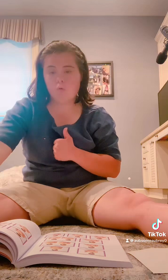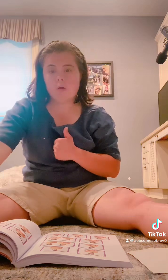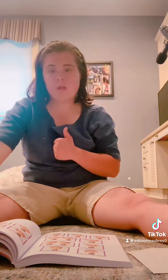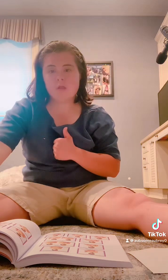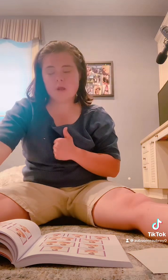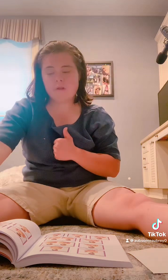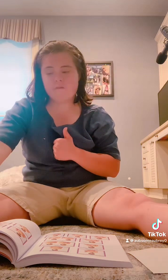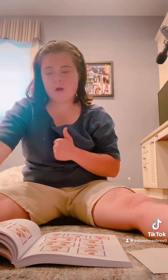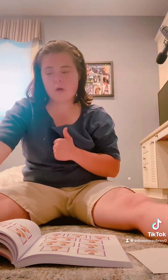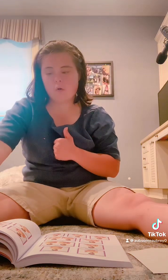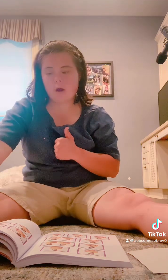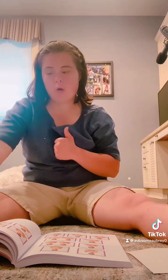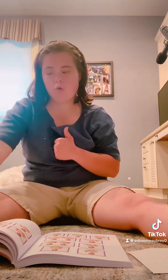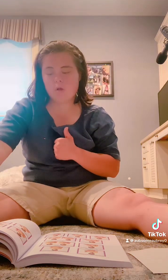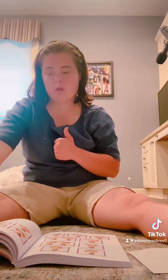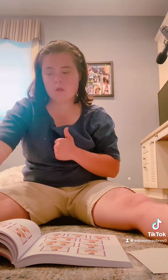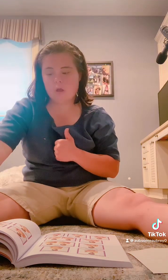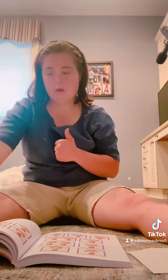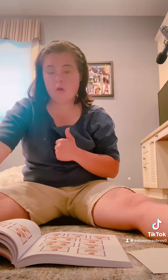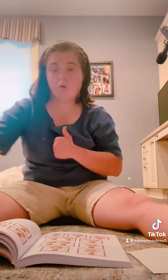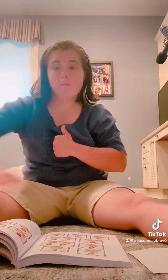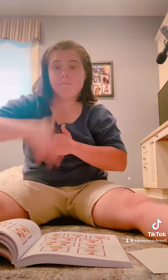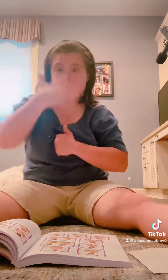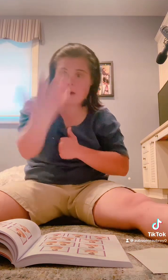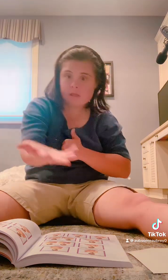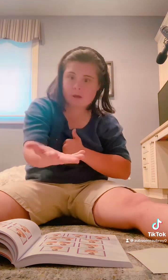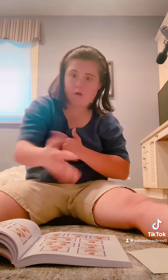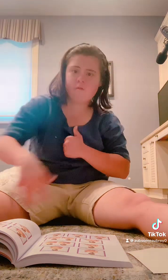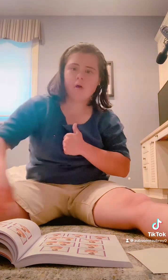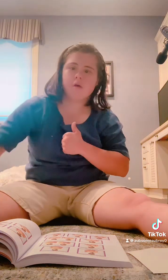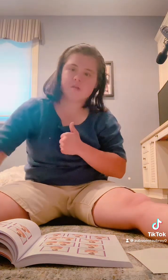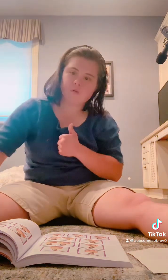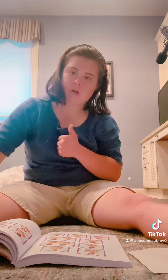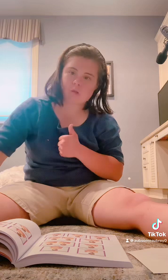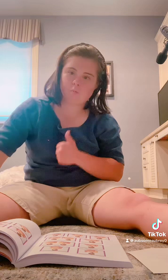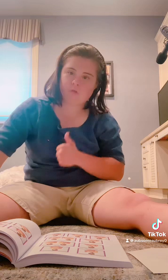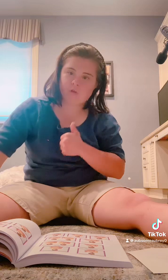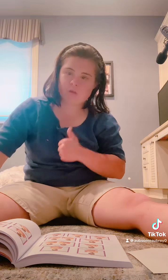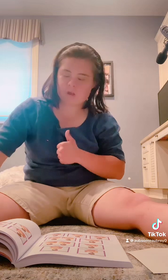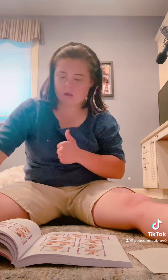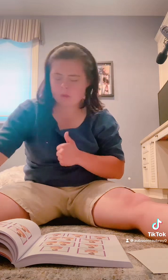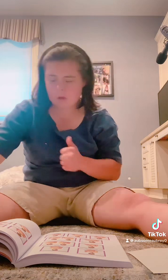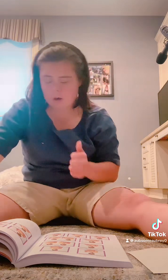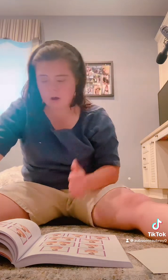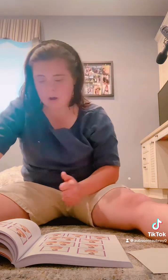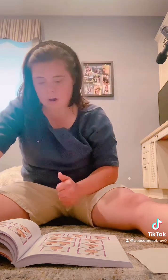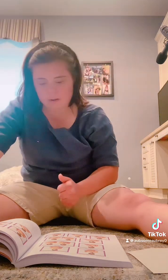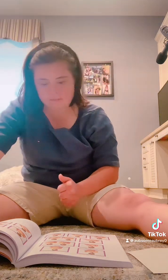can signify, or how you can see, you know, myself. So that's what this is.